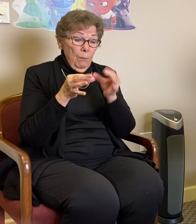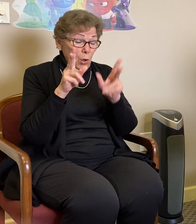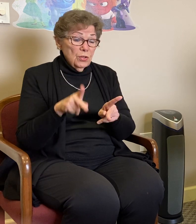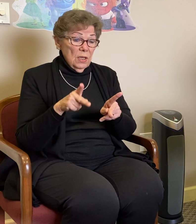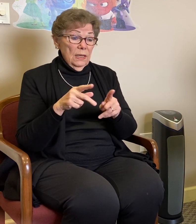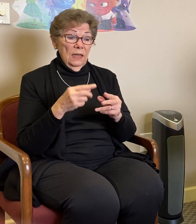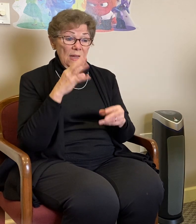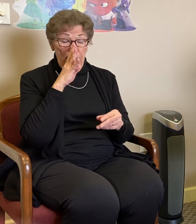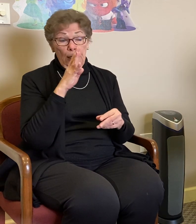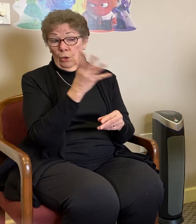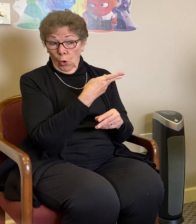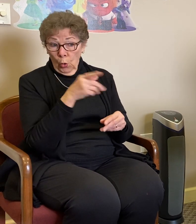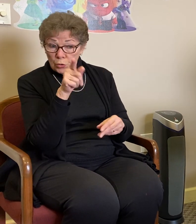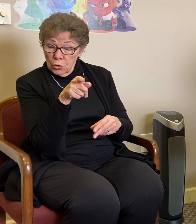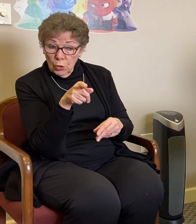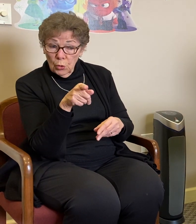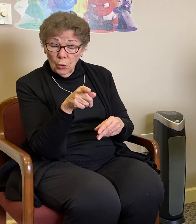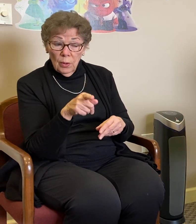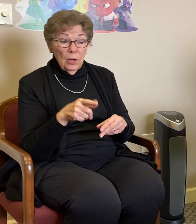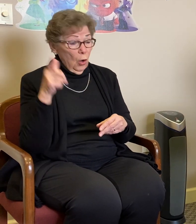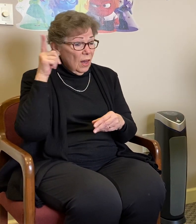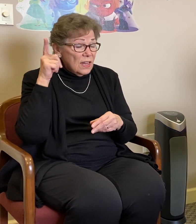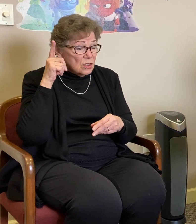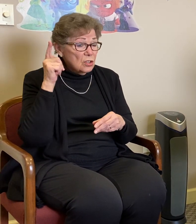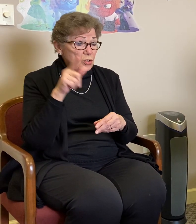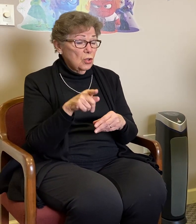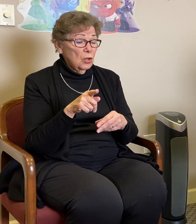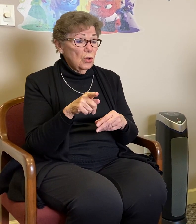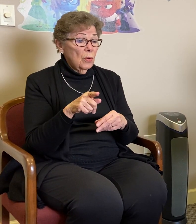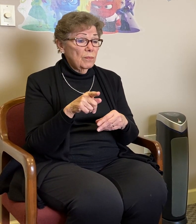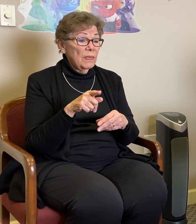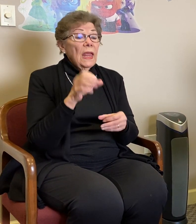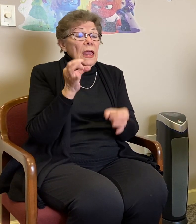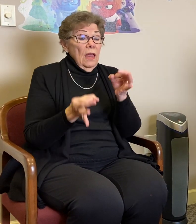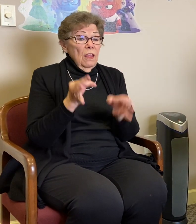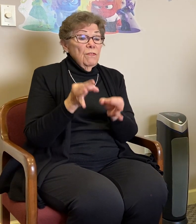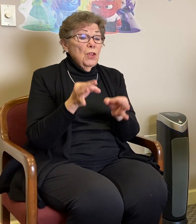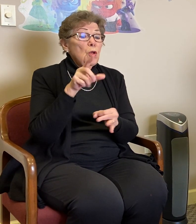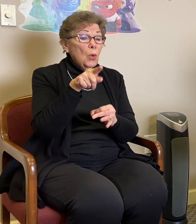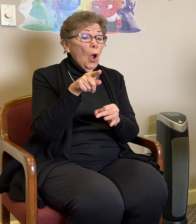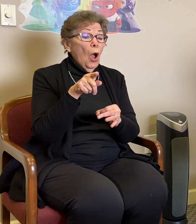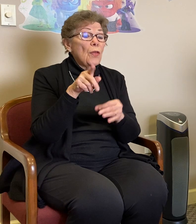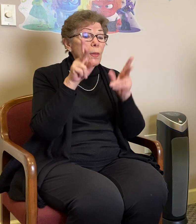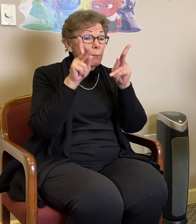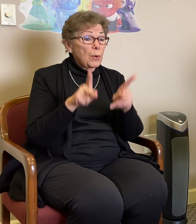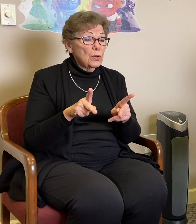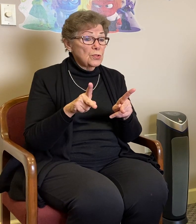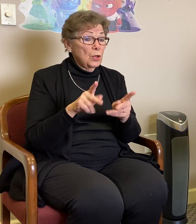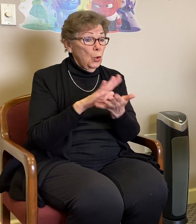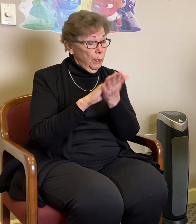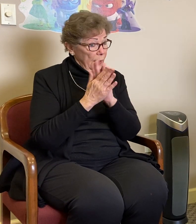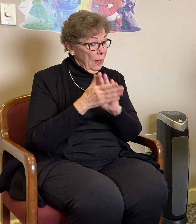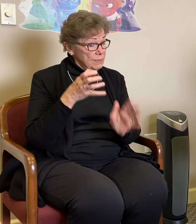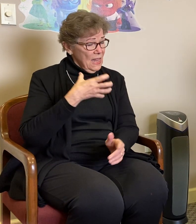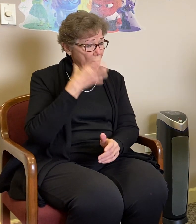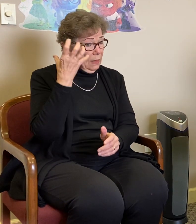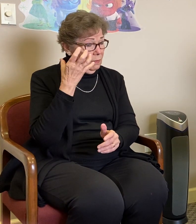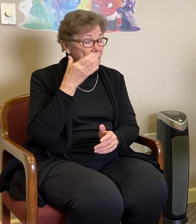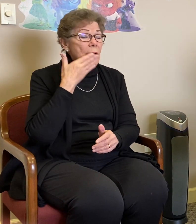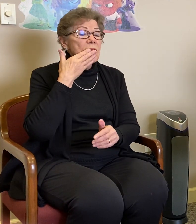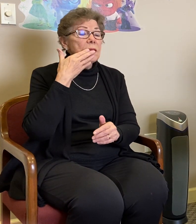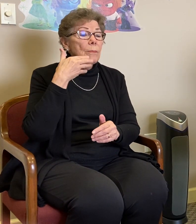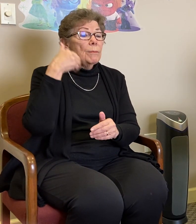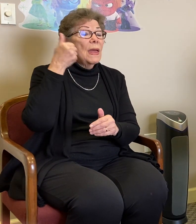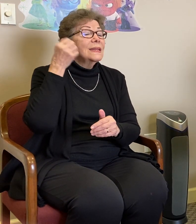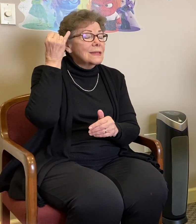you. If you are the person who is feeling angry, the best idea is to talk to an